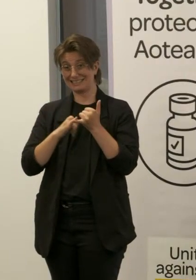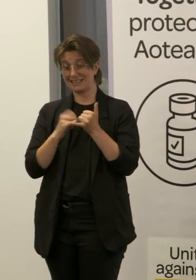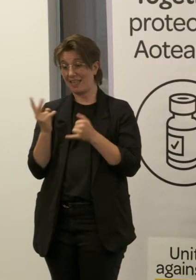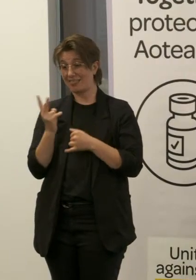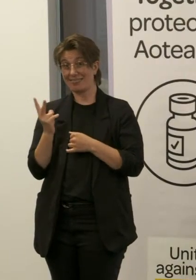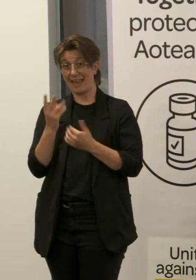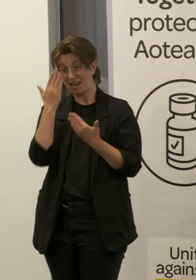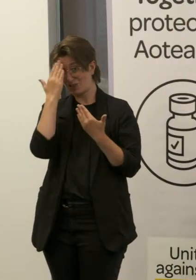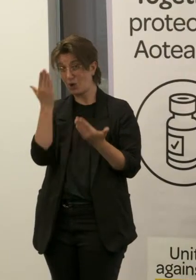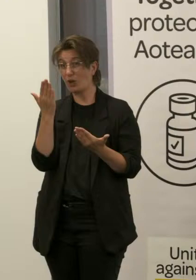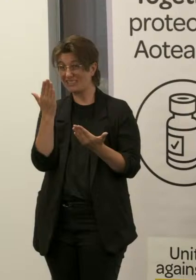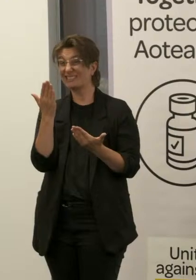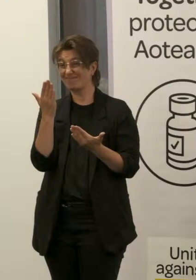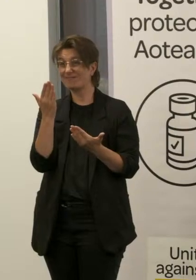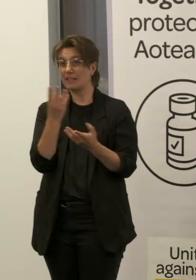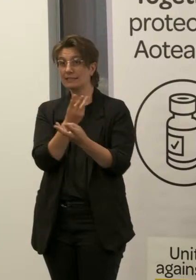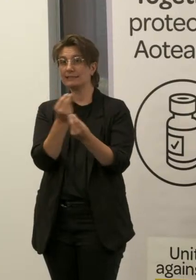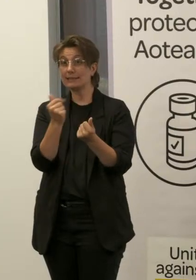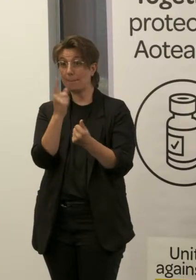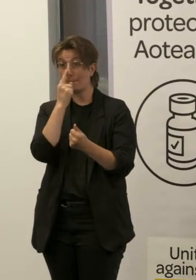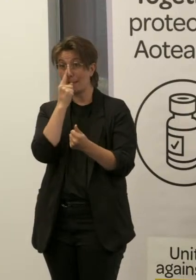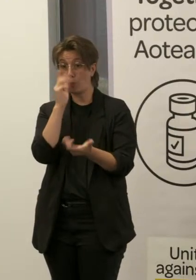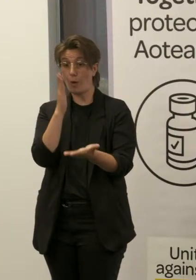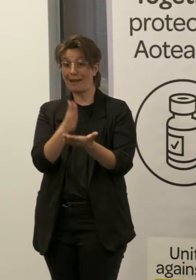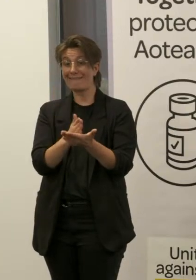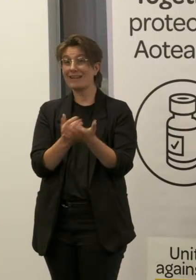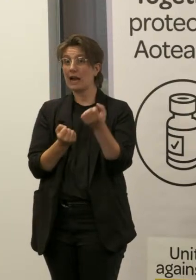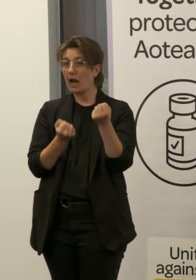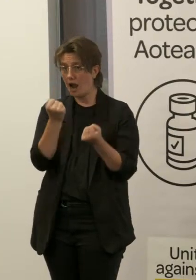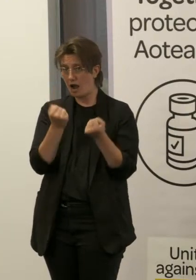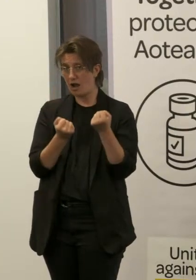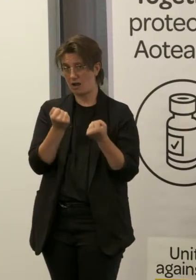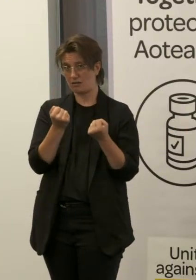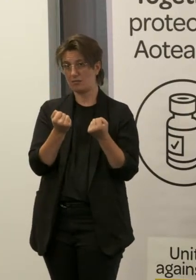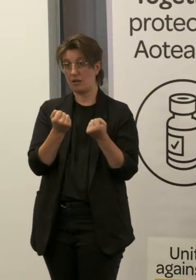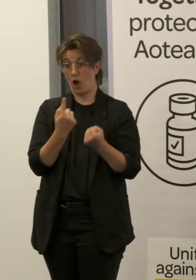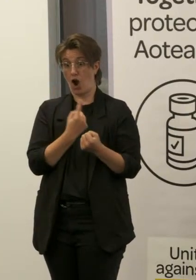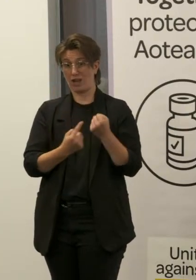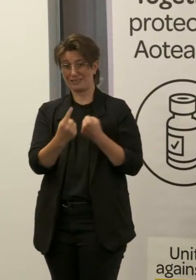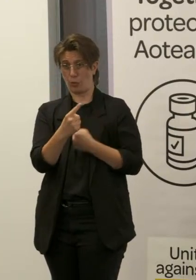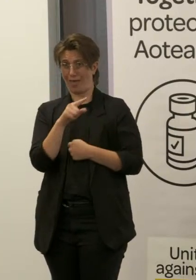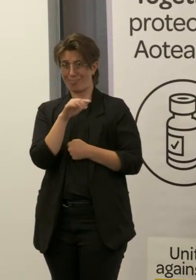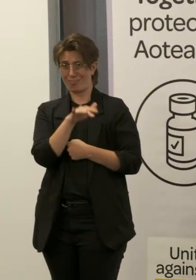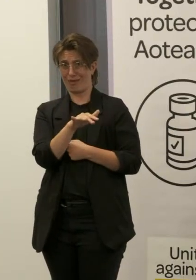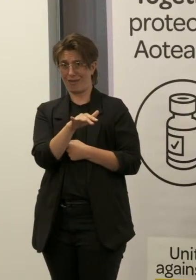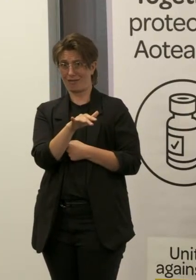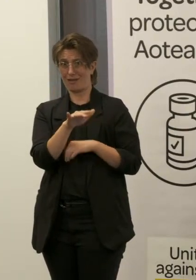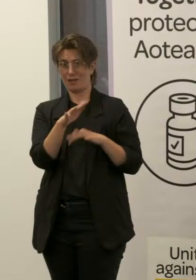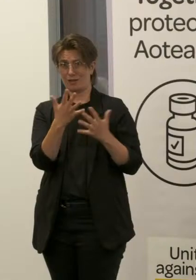however, they passed it on to the Minister of Housing to get them to get care.